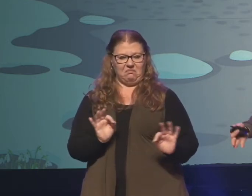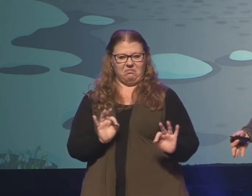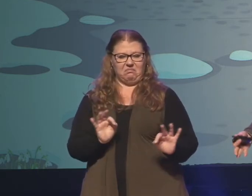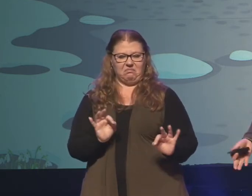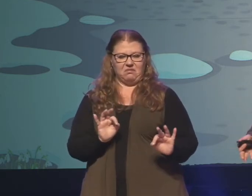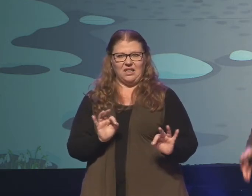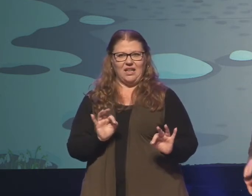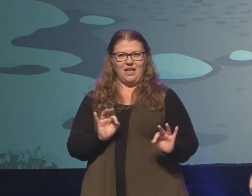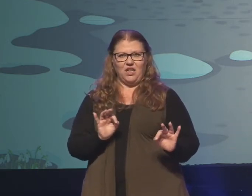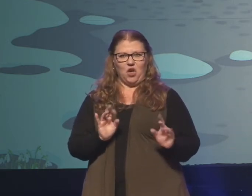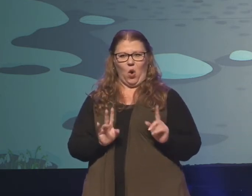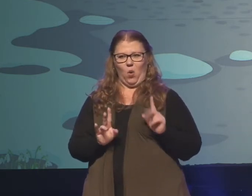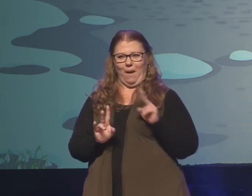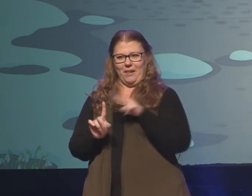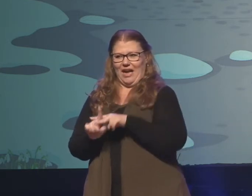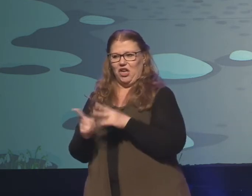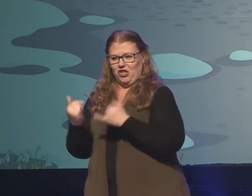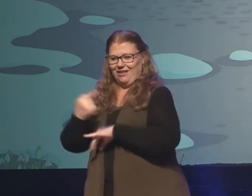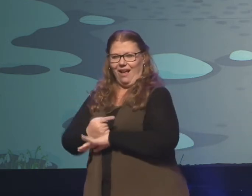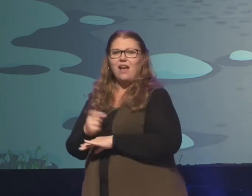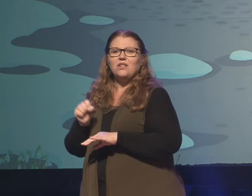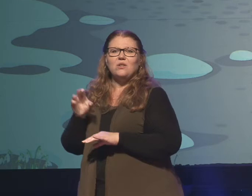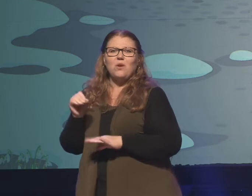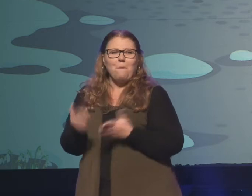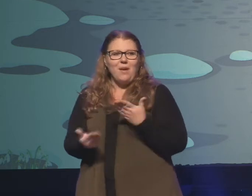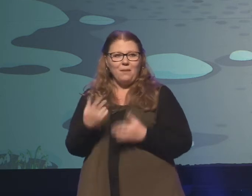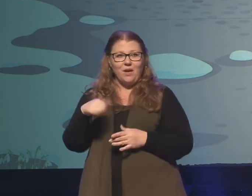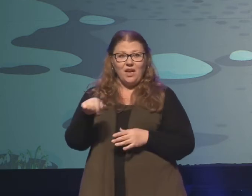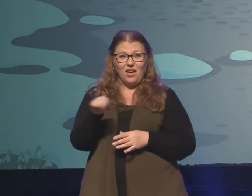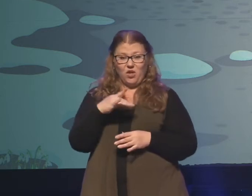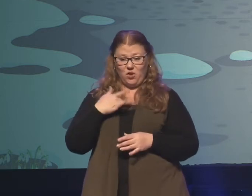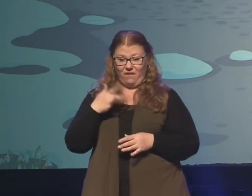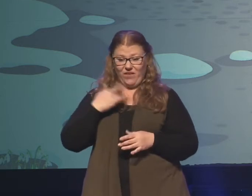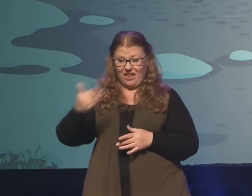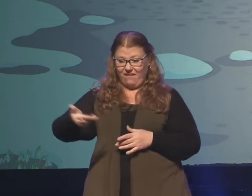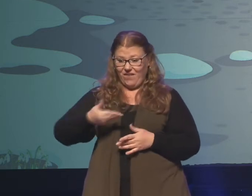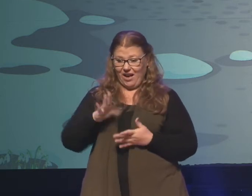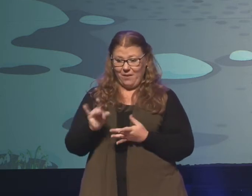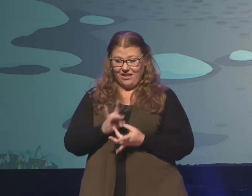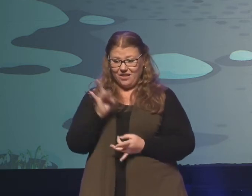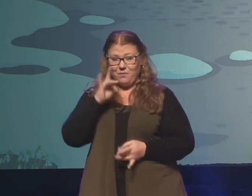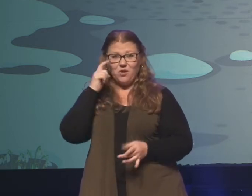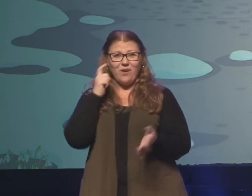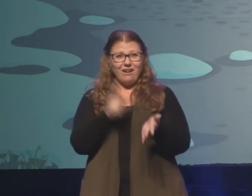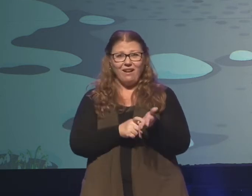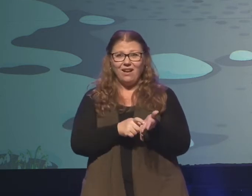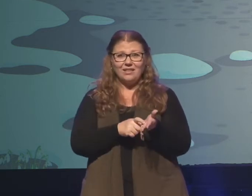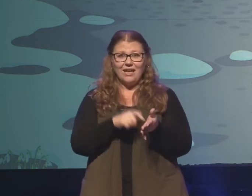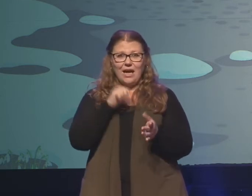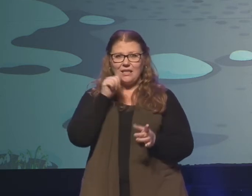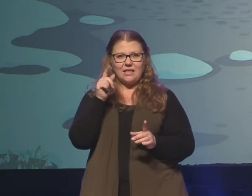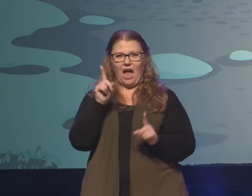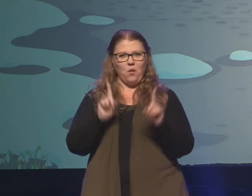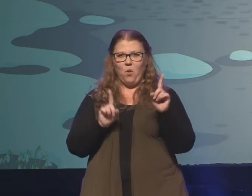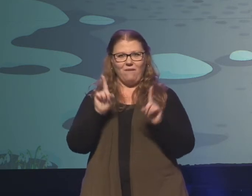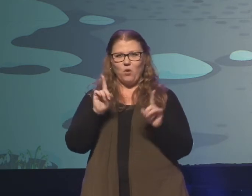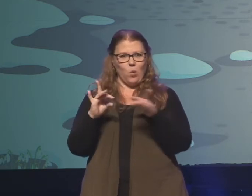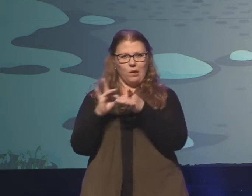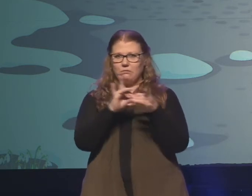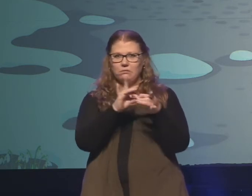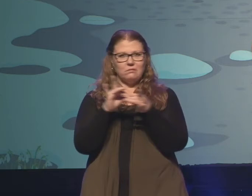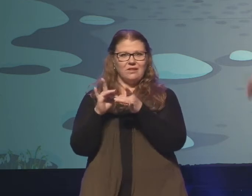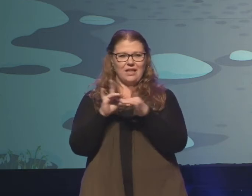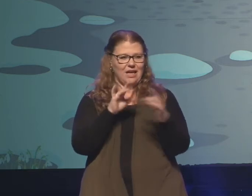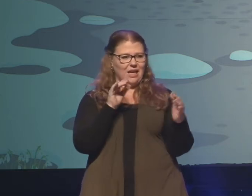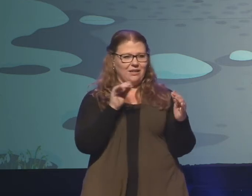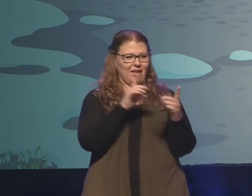those institutions are today. And so maybe you're just being invited by the Spirit to just recognize these are not one-for-one correlations, that